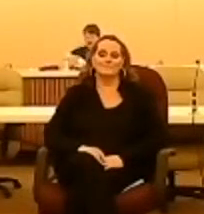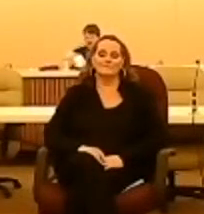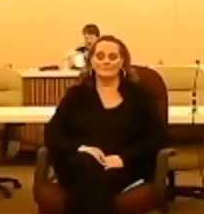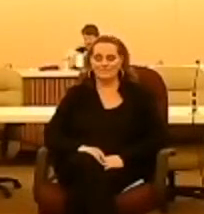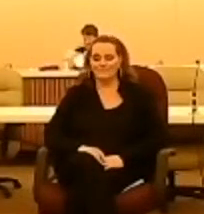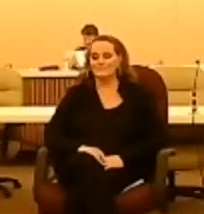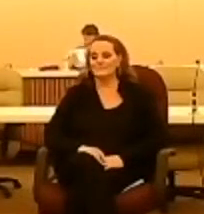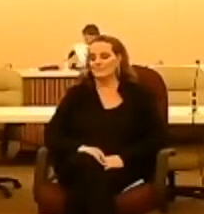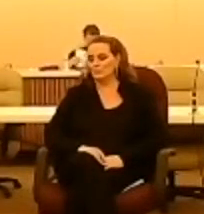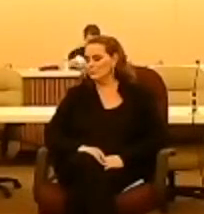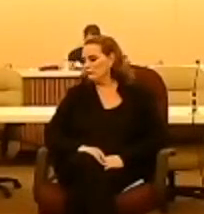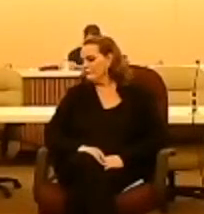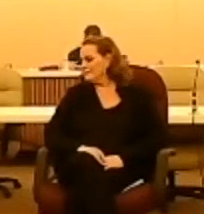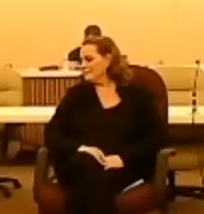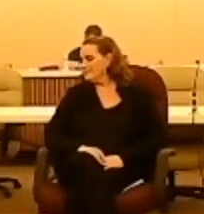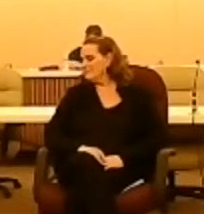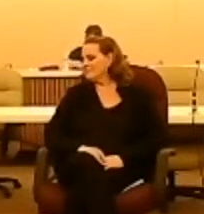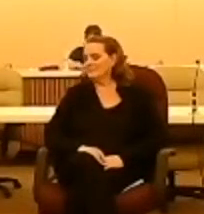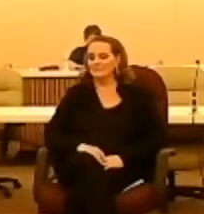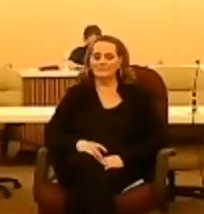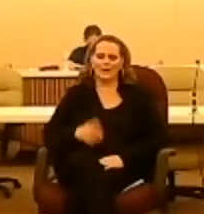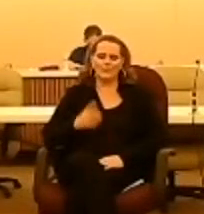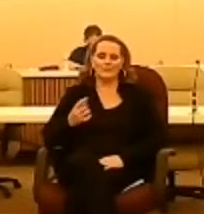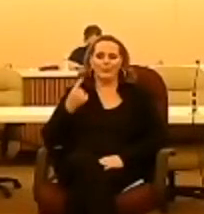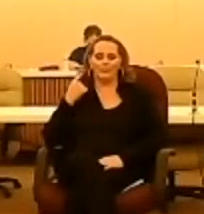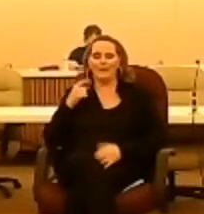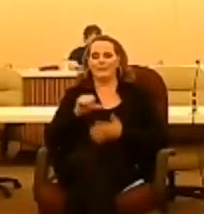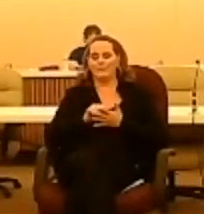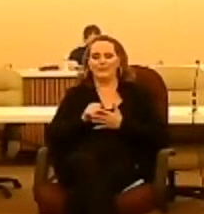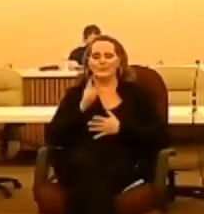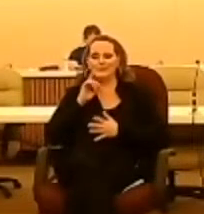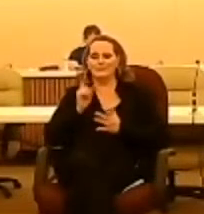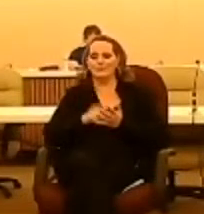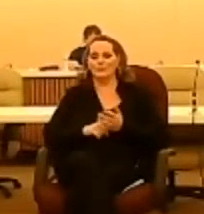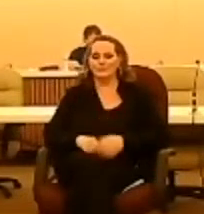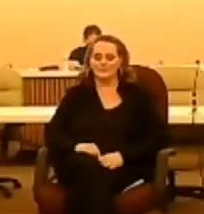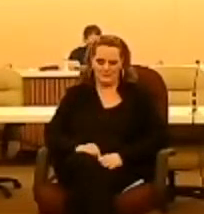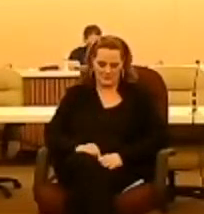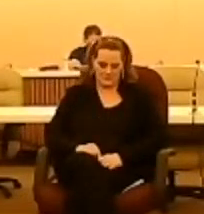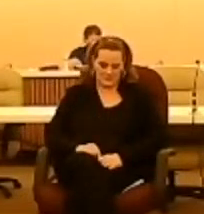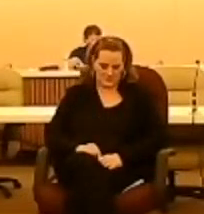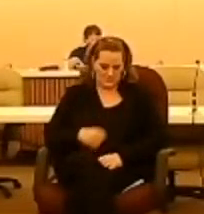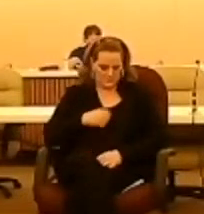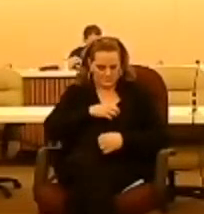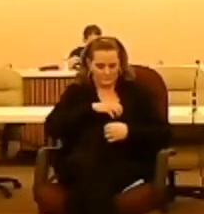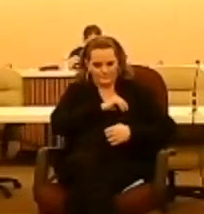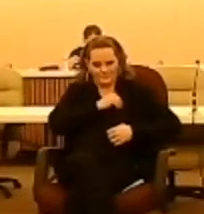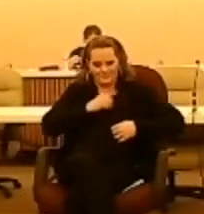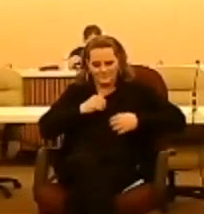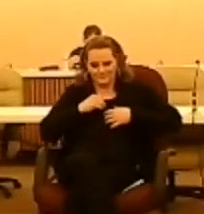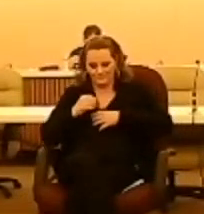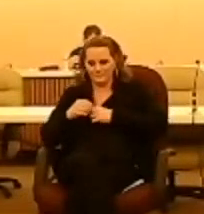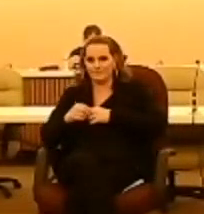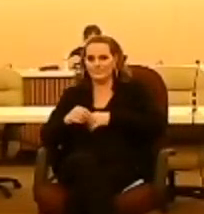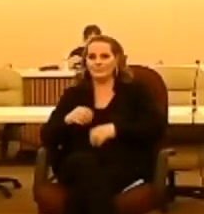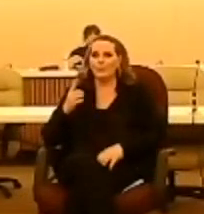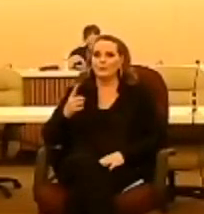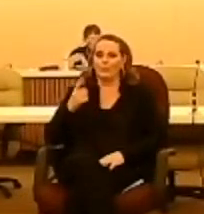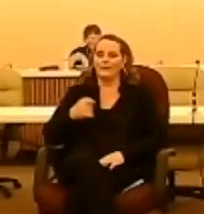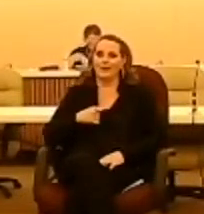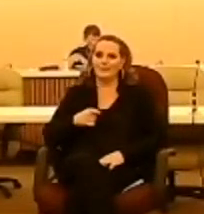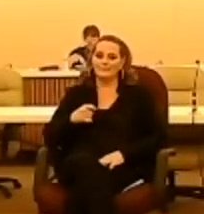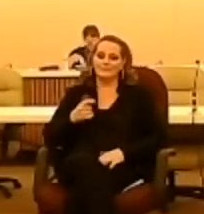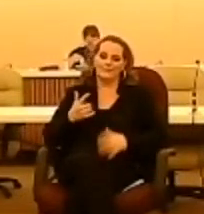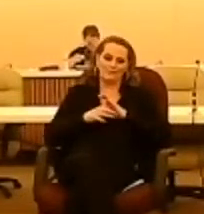I unfortunately flipped to the back page and didn't notice that. I know why I'm second, because it had to do with, there was one that I said I should be